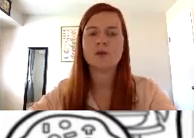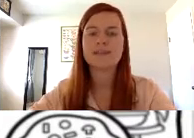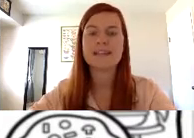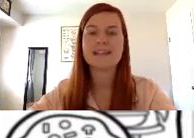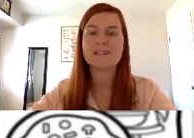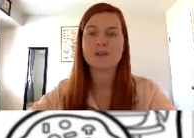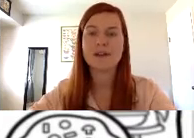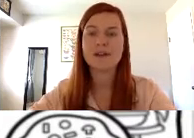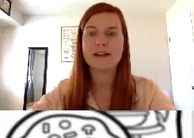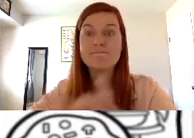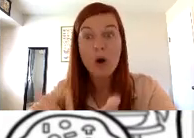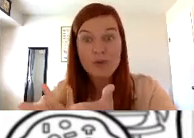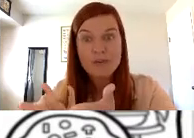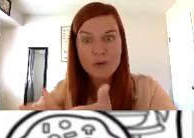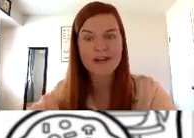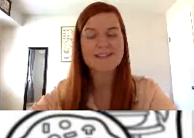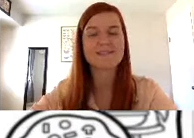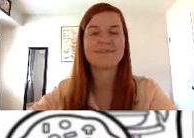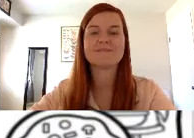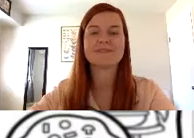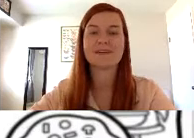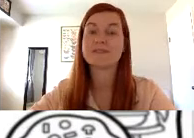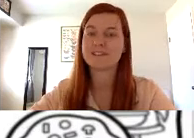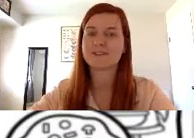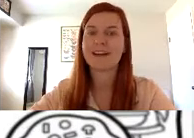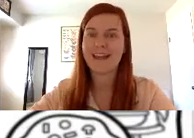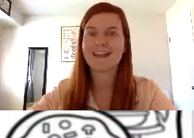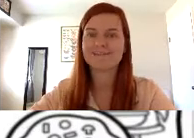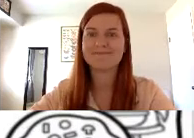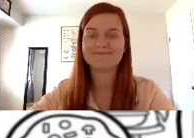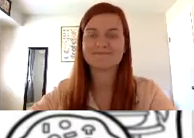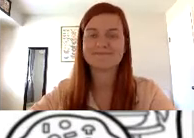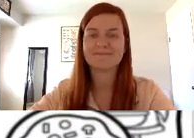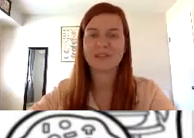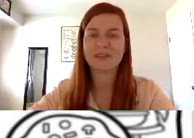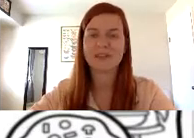Who was in the story? In both stories, it was the Little Red Hen.